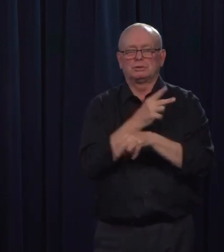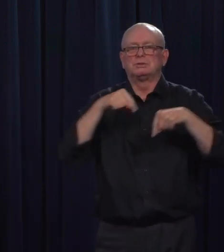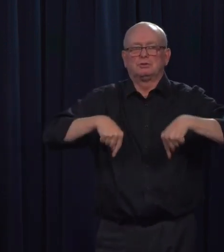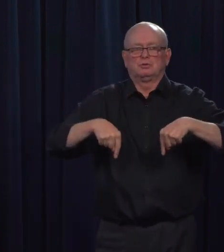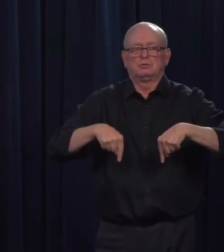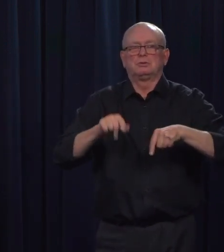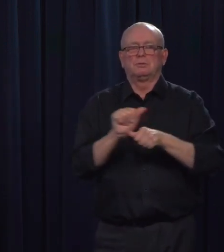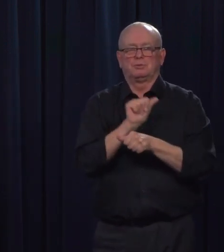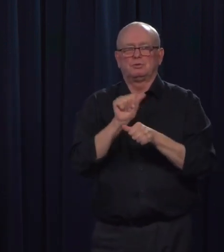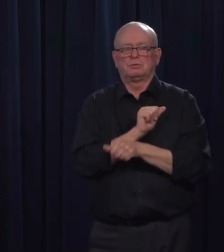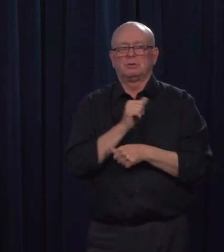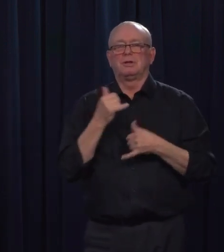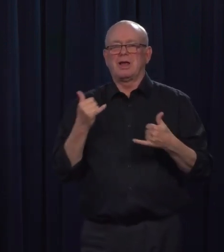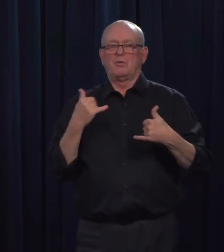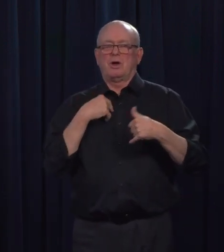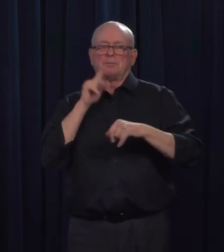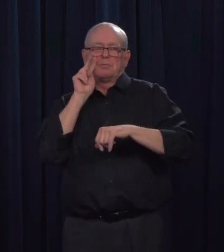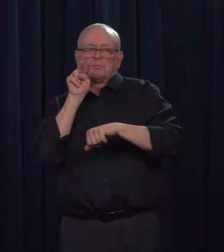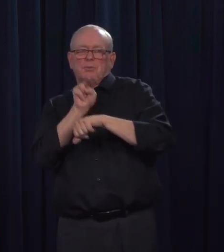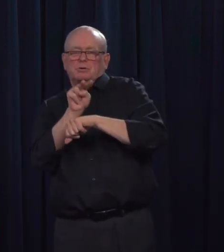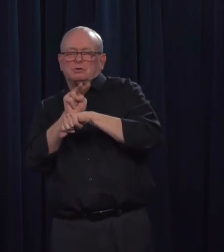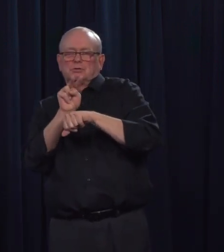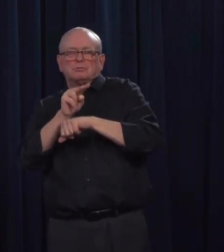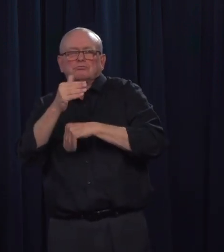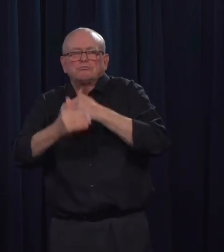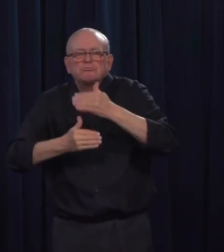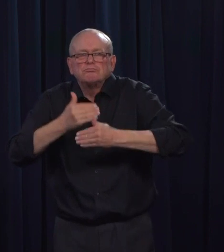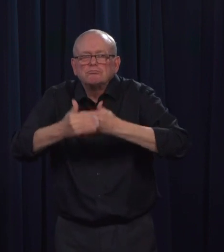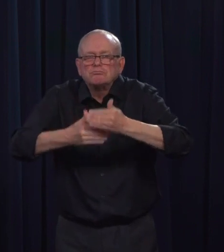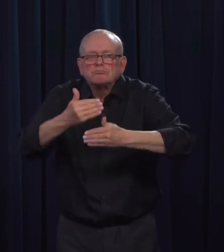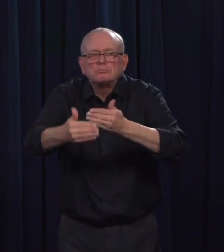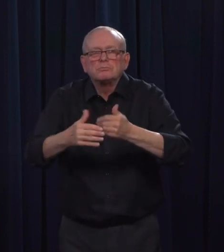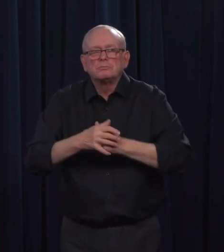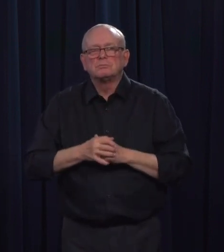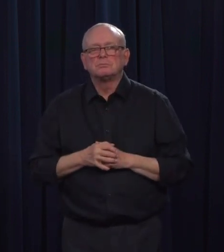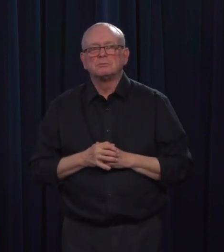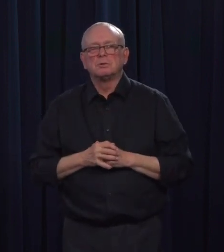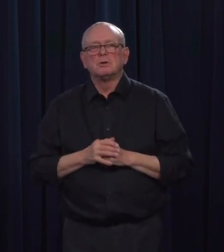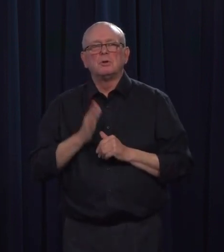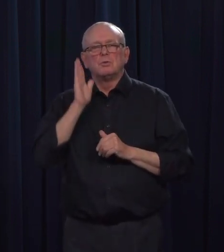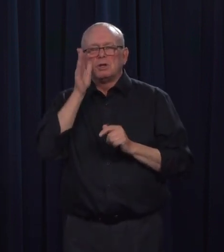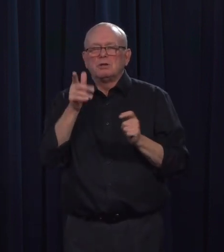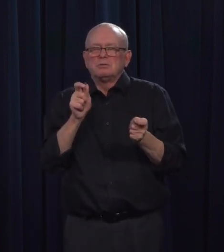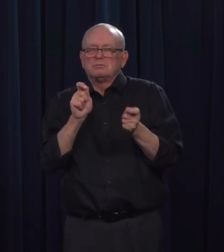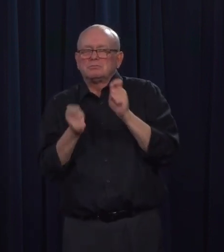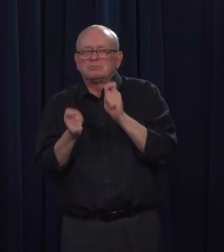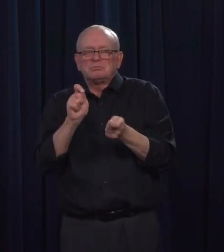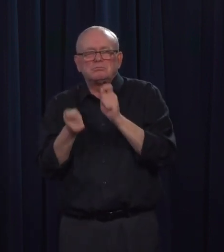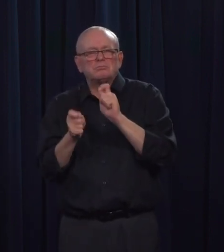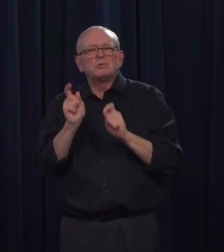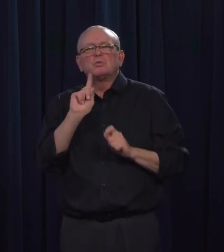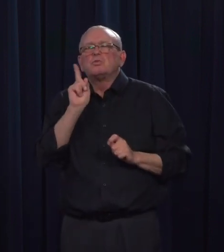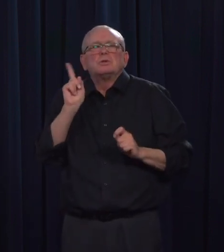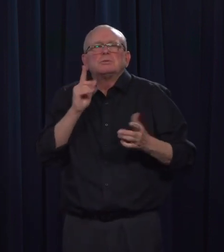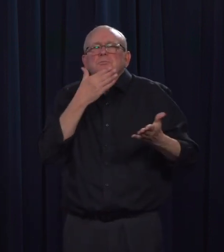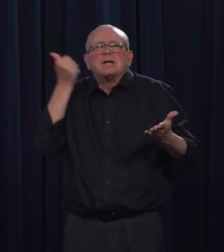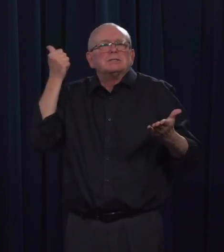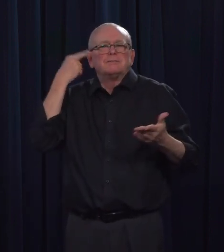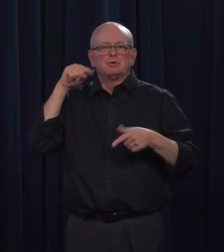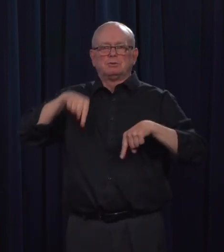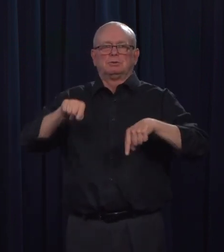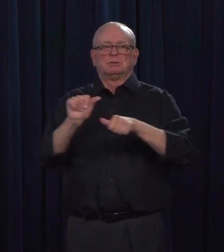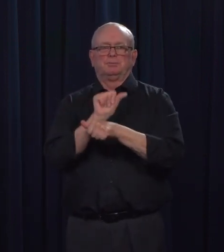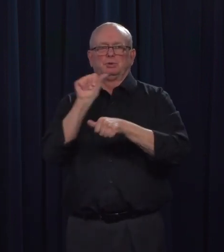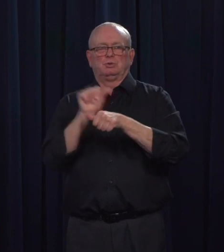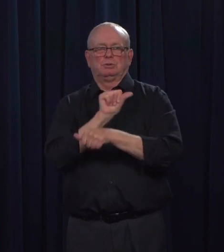that we definitely, everything we're doing is to avoid ending up in a situation like Italy and to try to be more like those countries that were able to bend